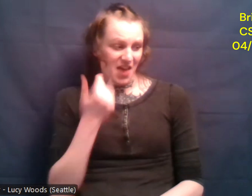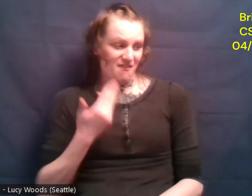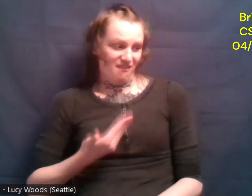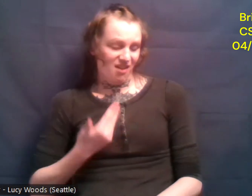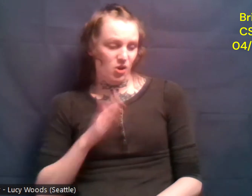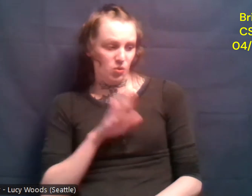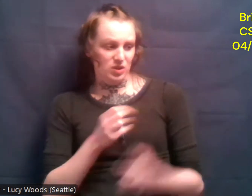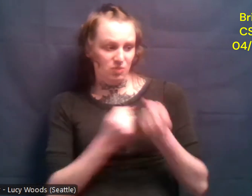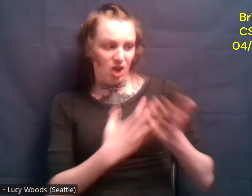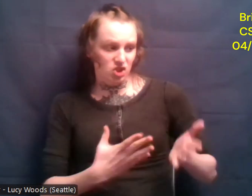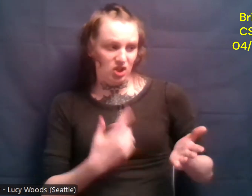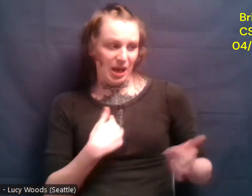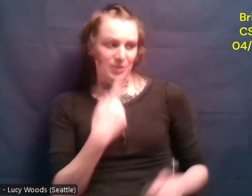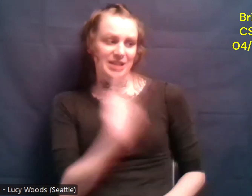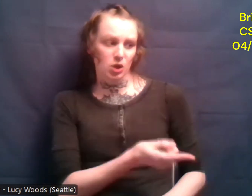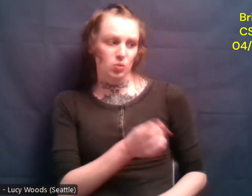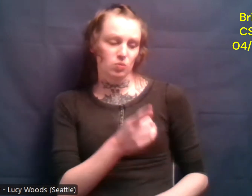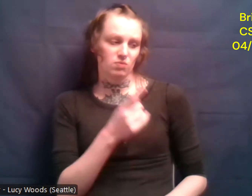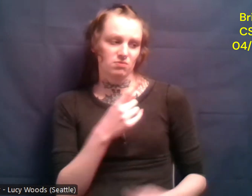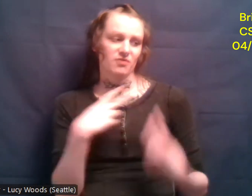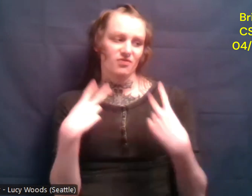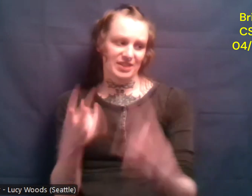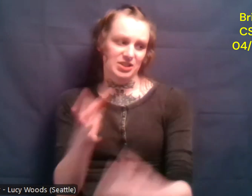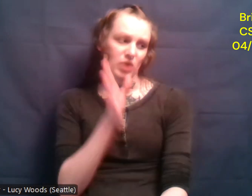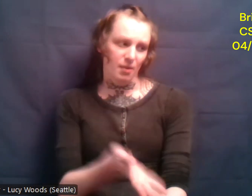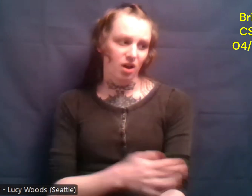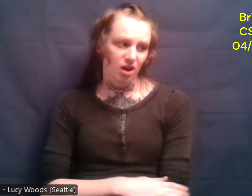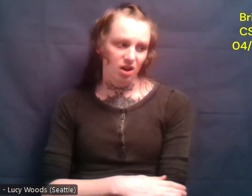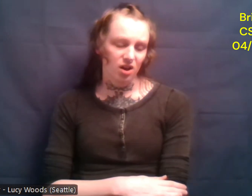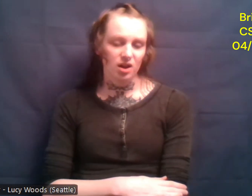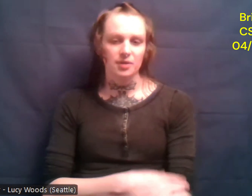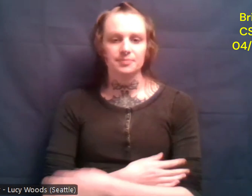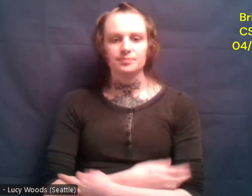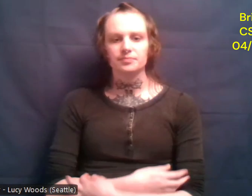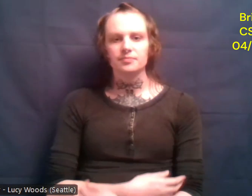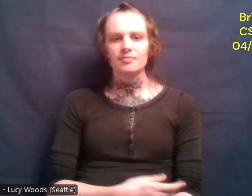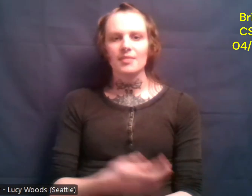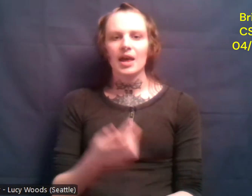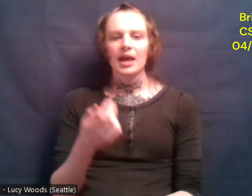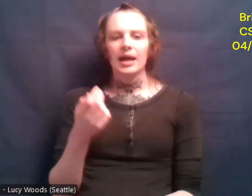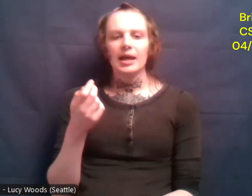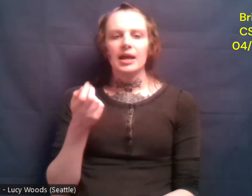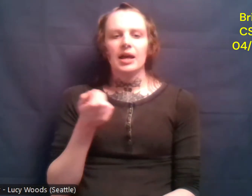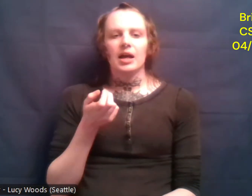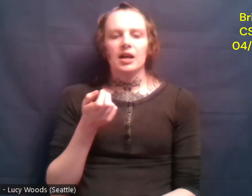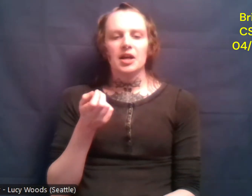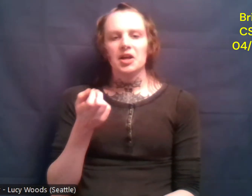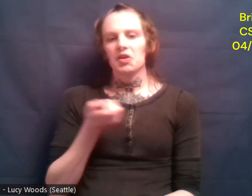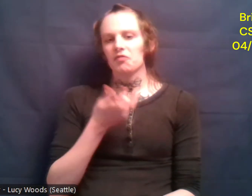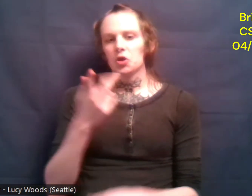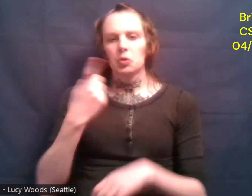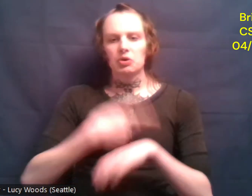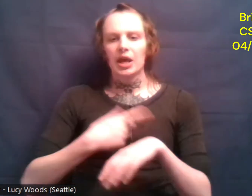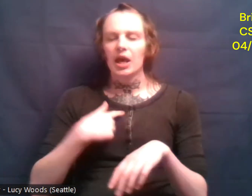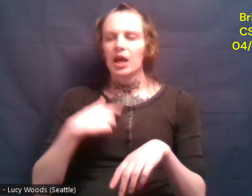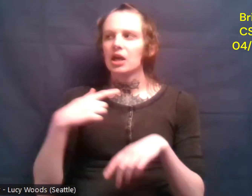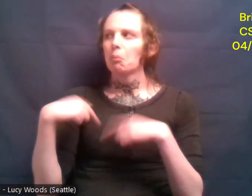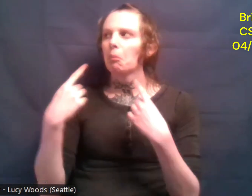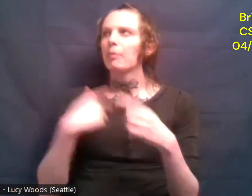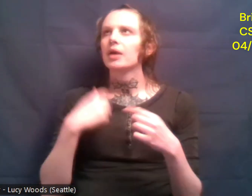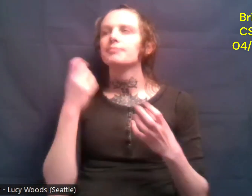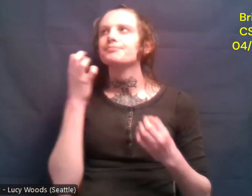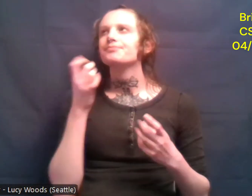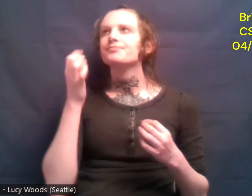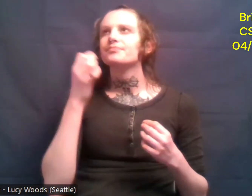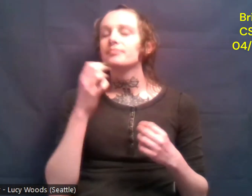my like yesterday, I was thinking about that the last few days and how like I didn't say anything at the time.